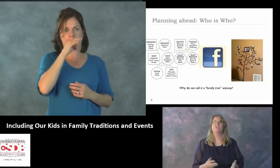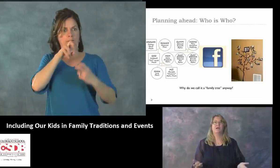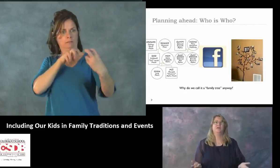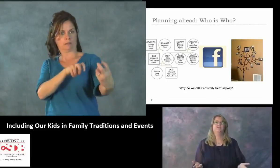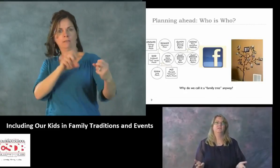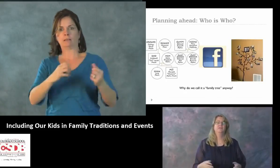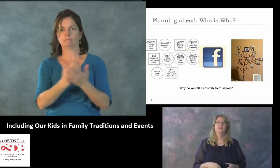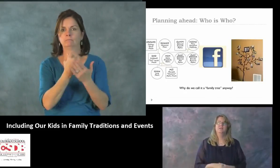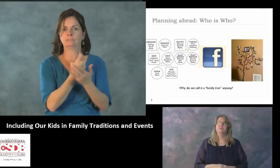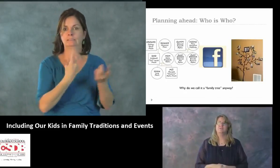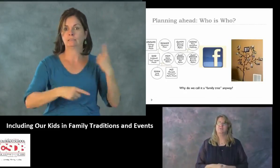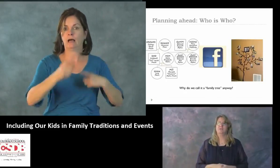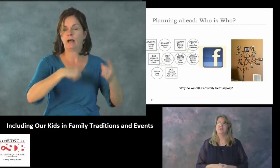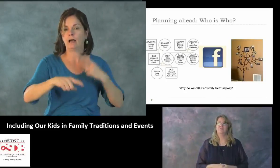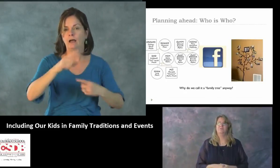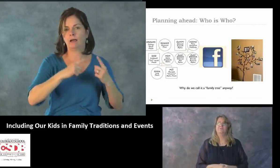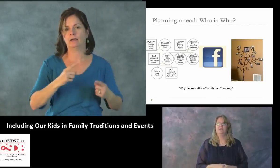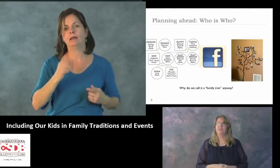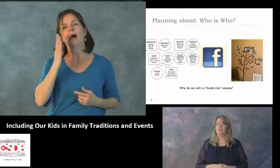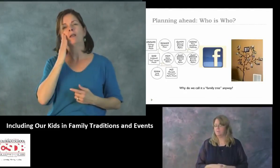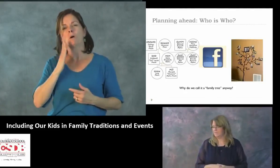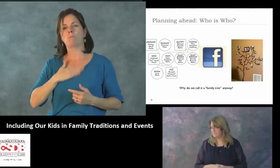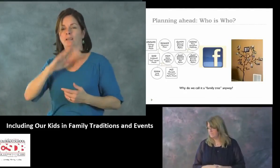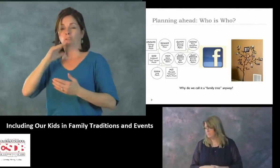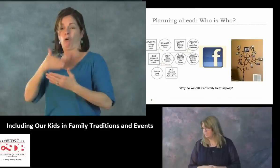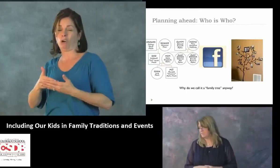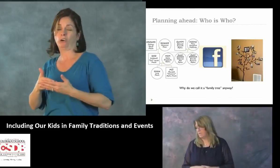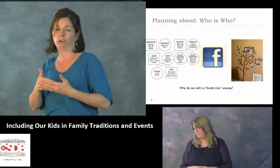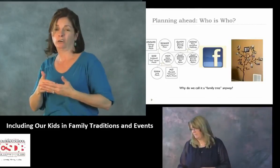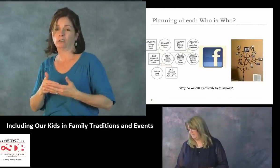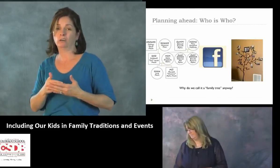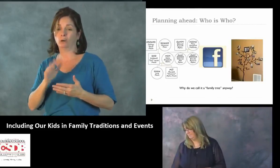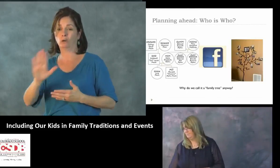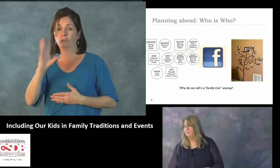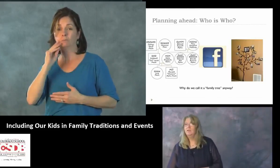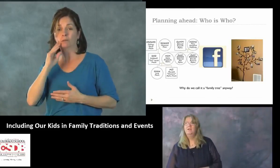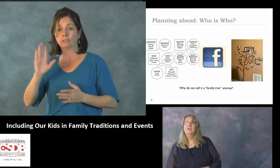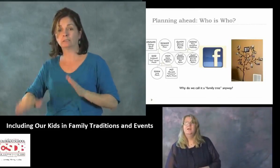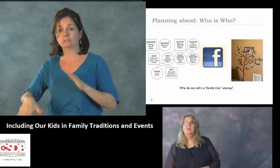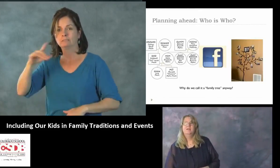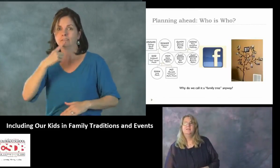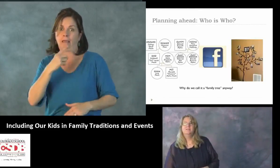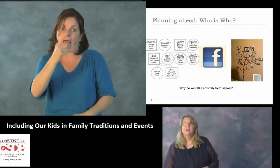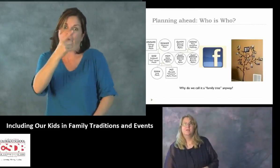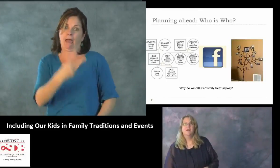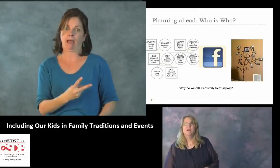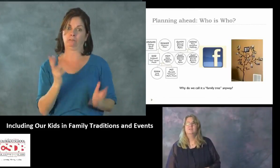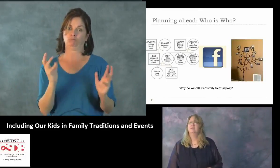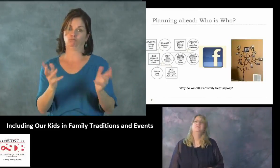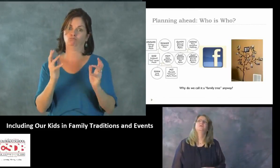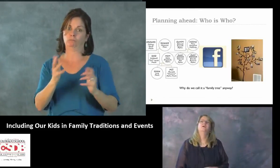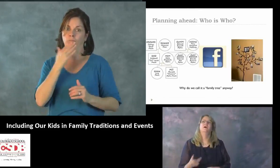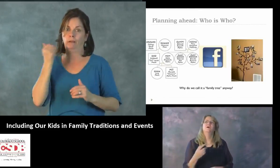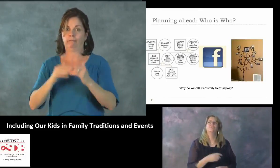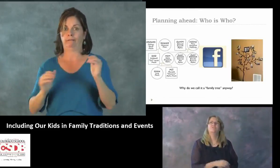with each child. Certainly that wouldn't fit everybody's personality. Let's talk